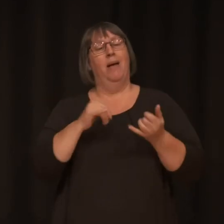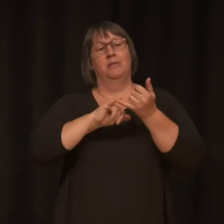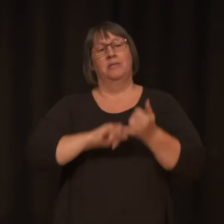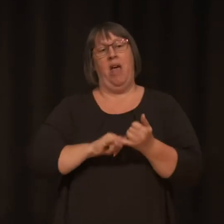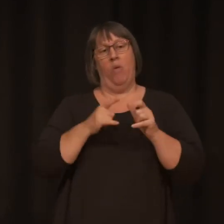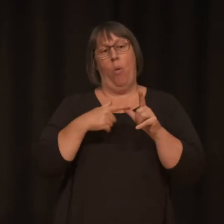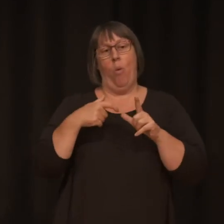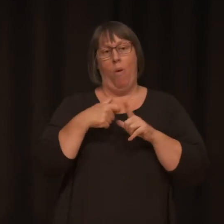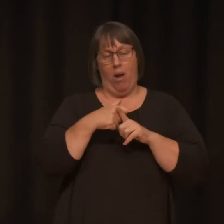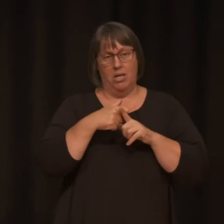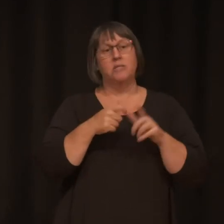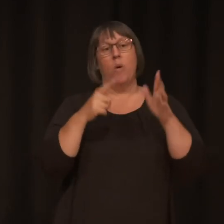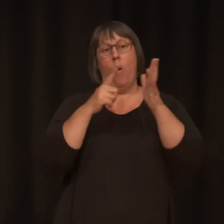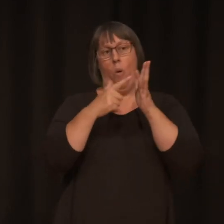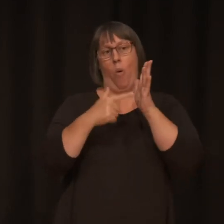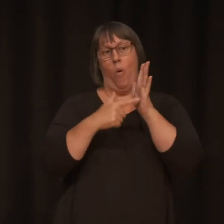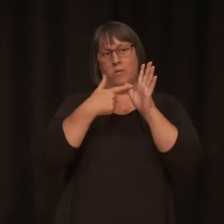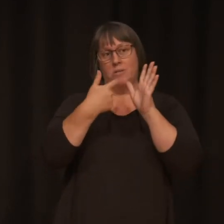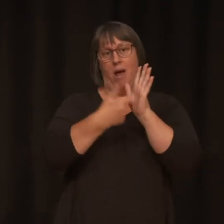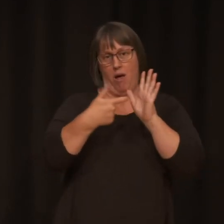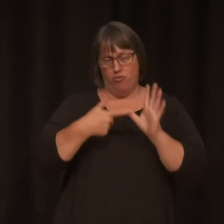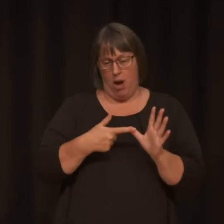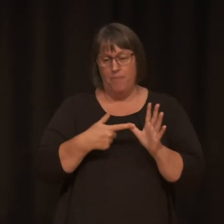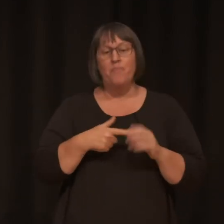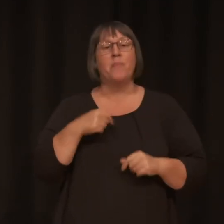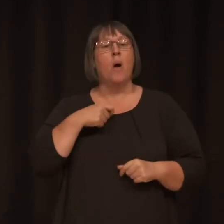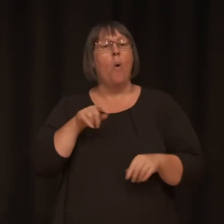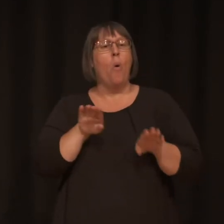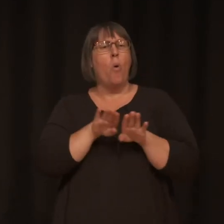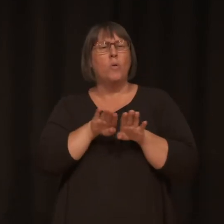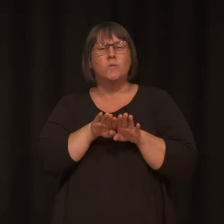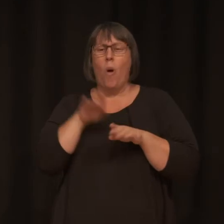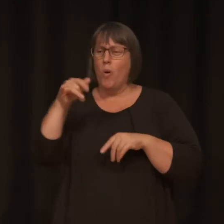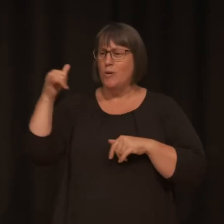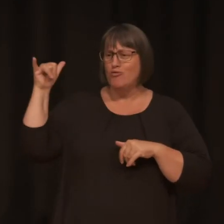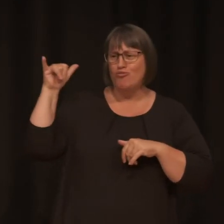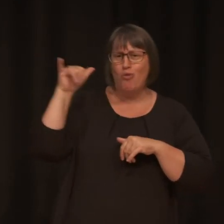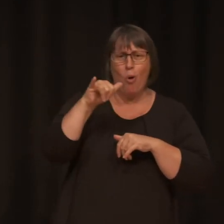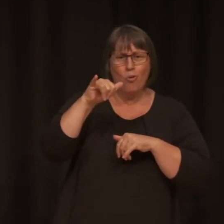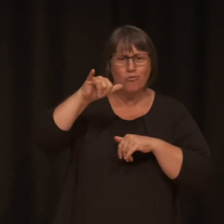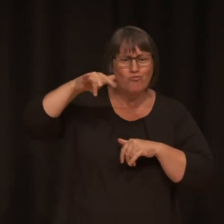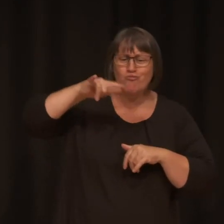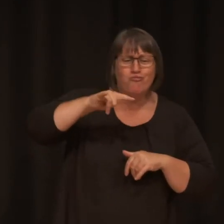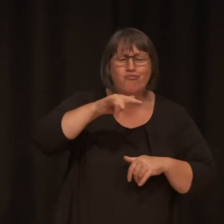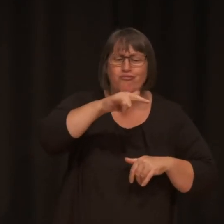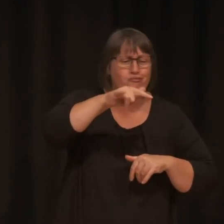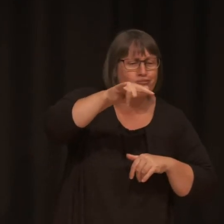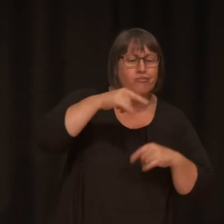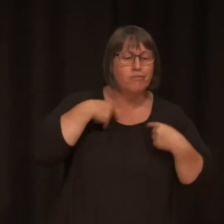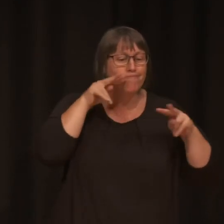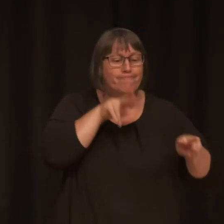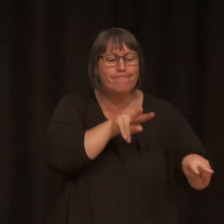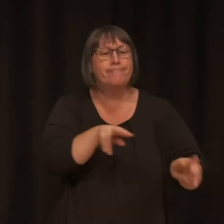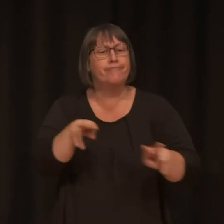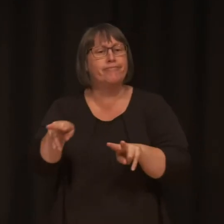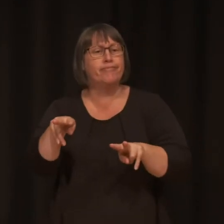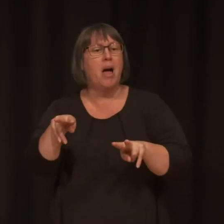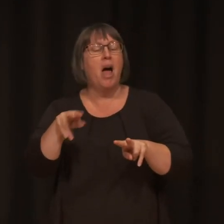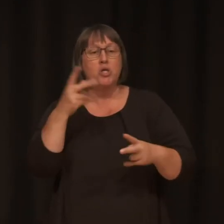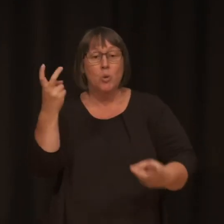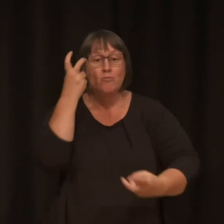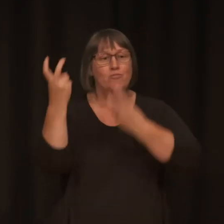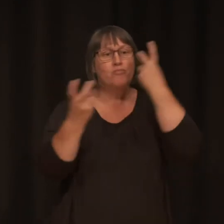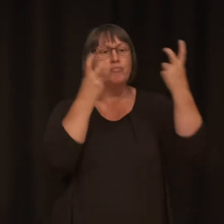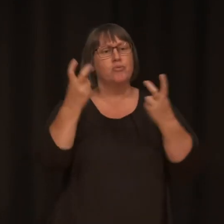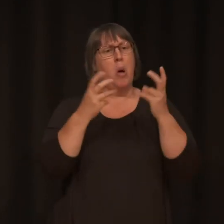Otara. I'll also be helping launch a Maui dolphin drone project at the Auckland Viaduct. The project involves using drones to find